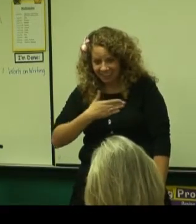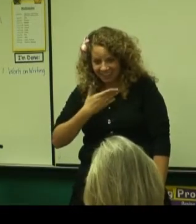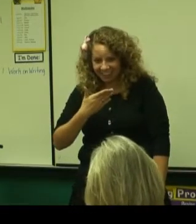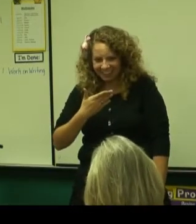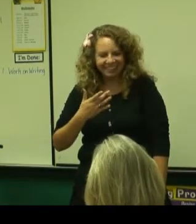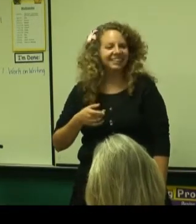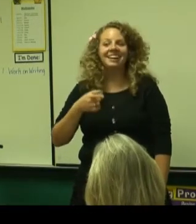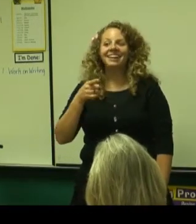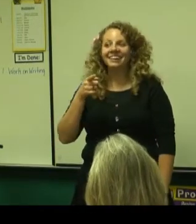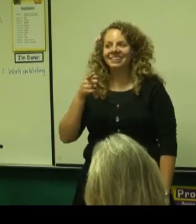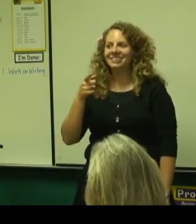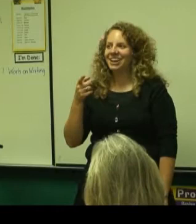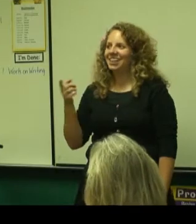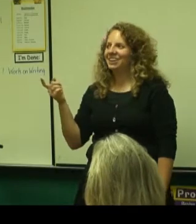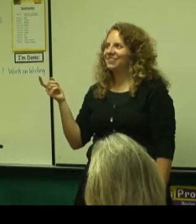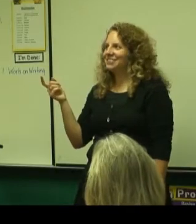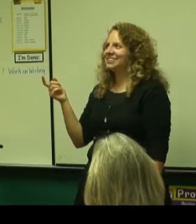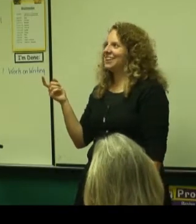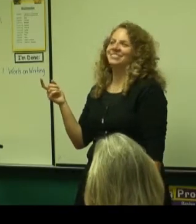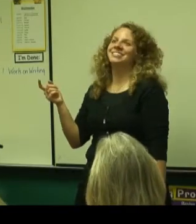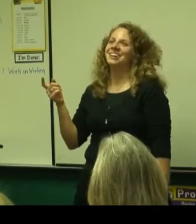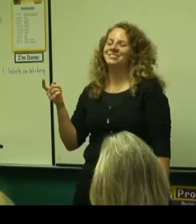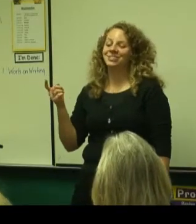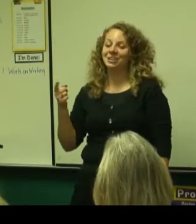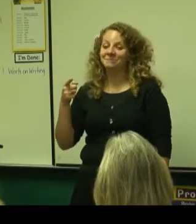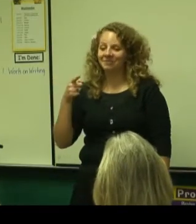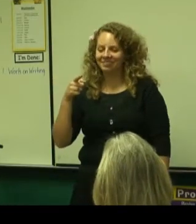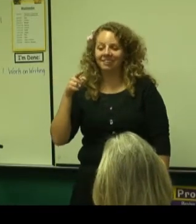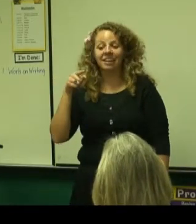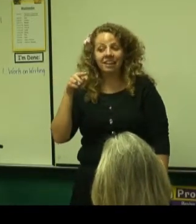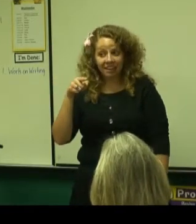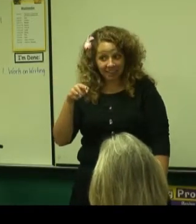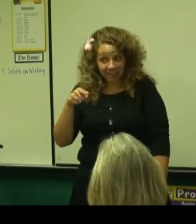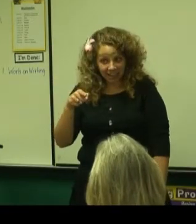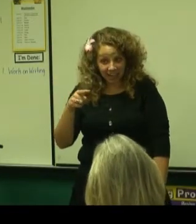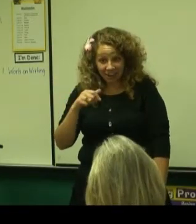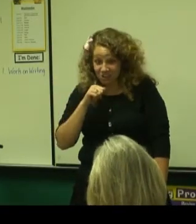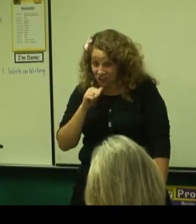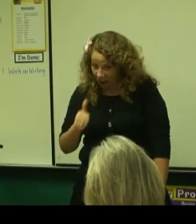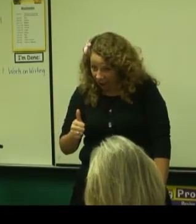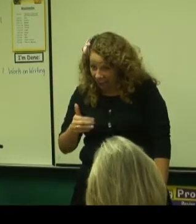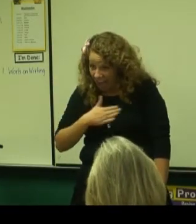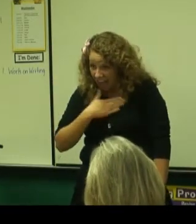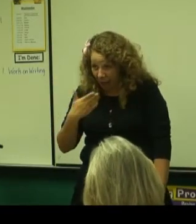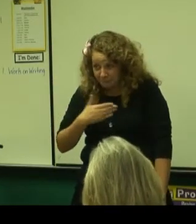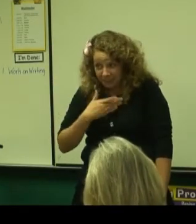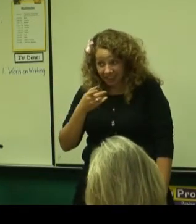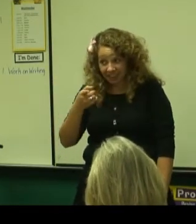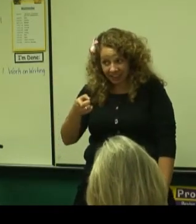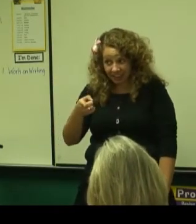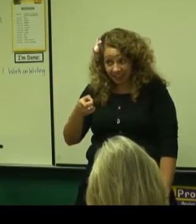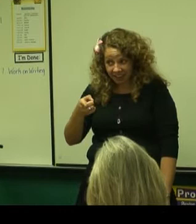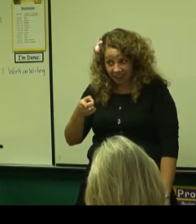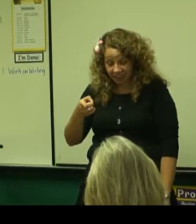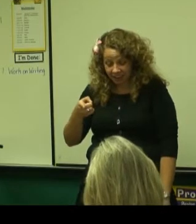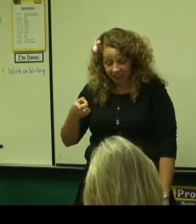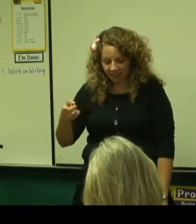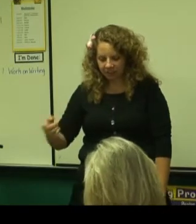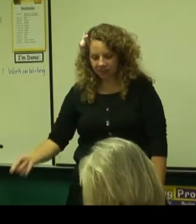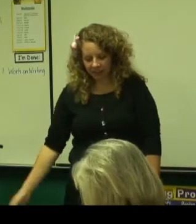happy? Let's try that one more time. 3 times the charm. He not happy? He? Okay,